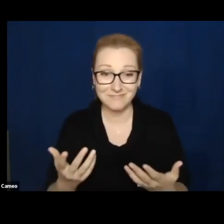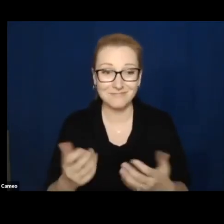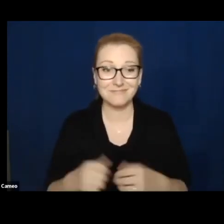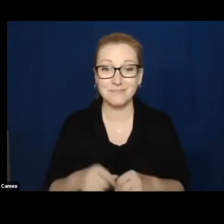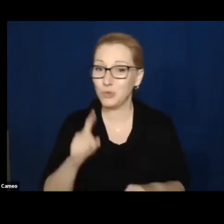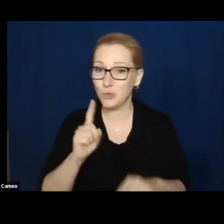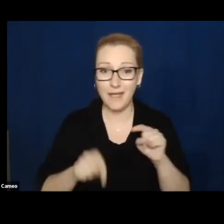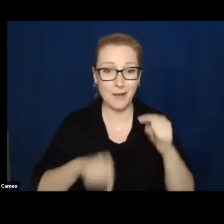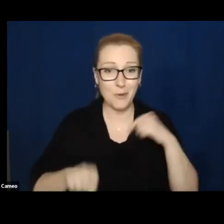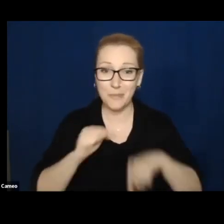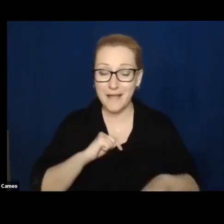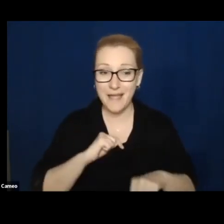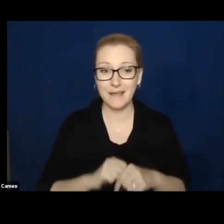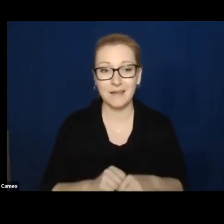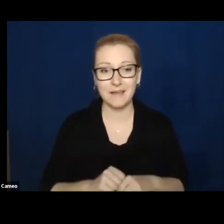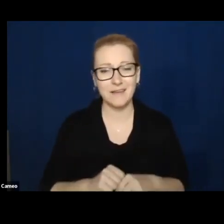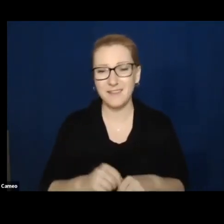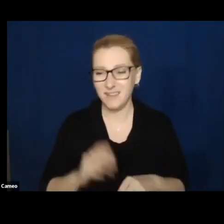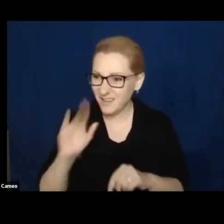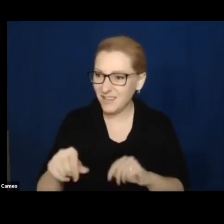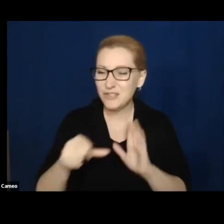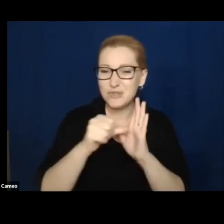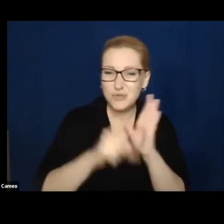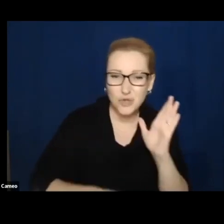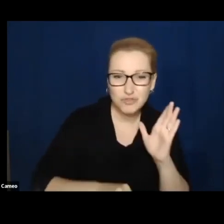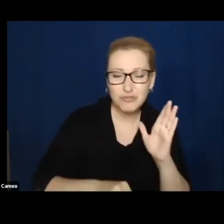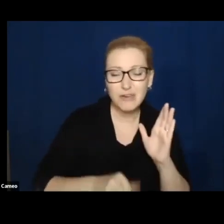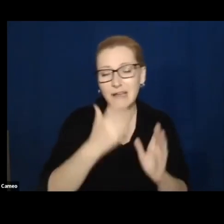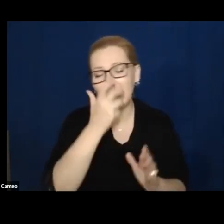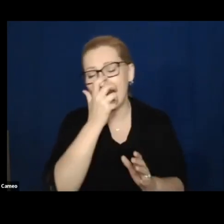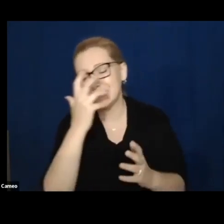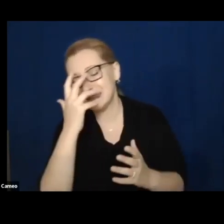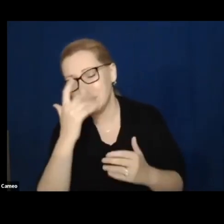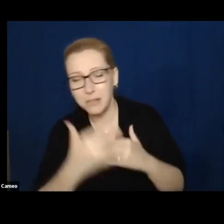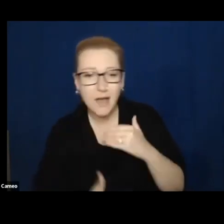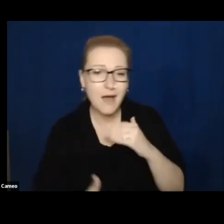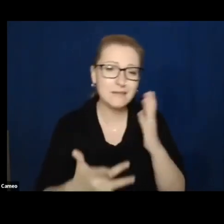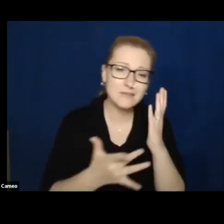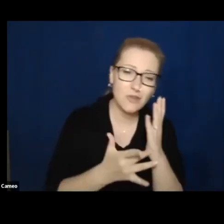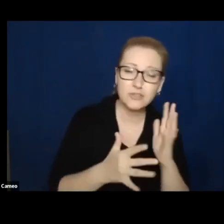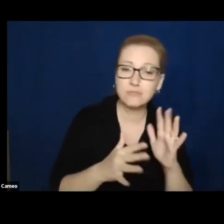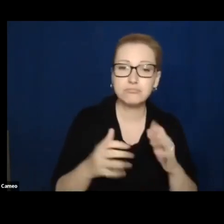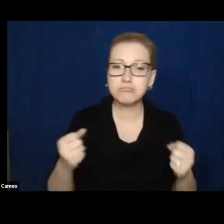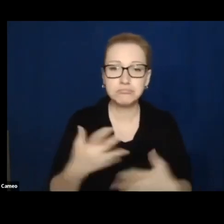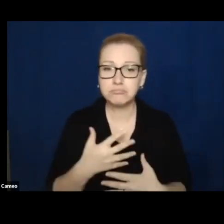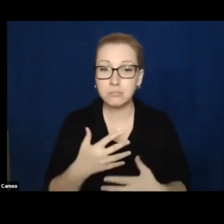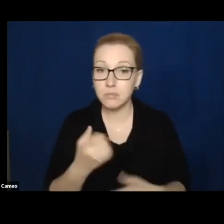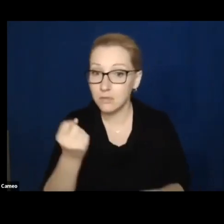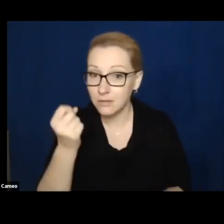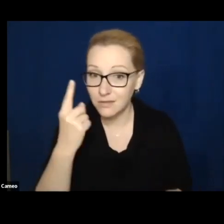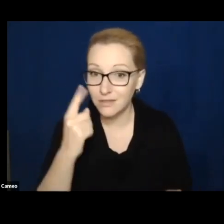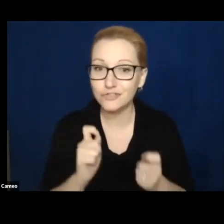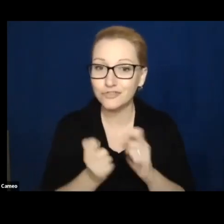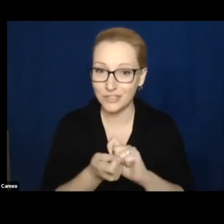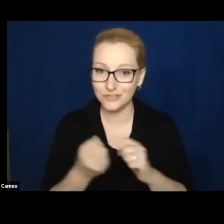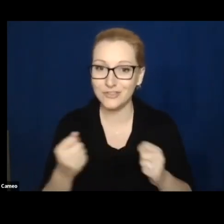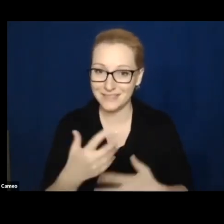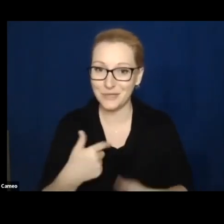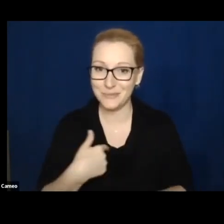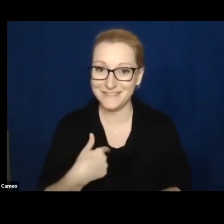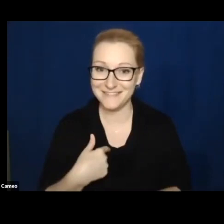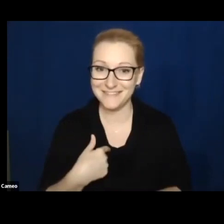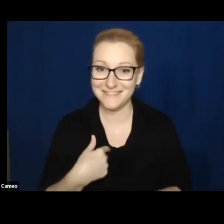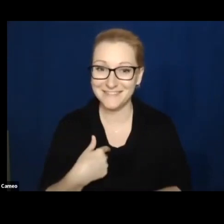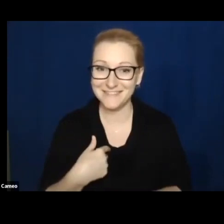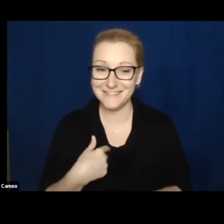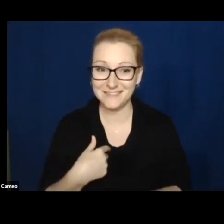Surgery, anesthesia, blood, new technology, none of that scares me, but change did. Would I like it?